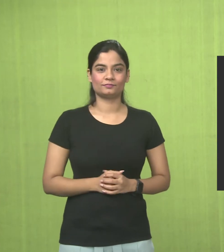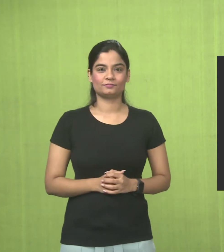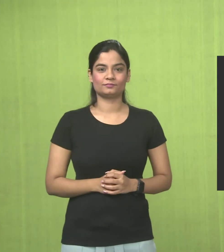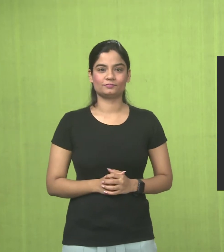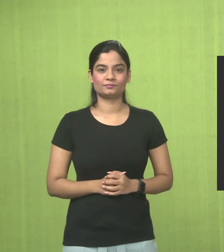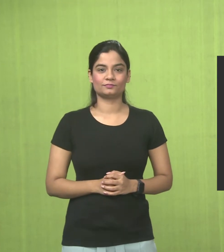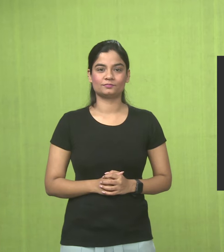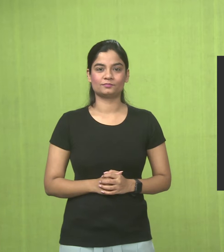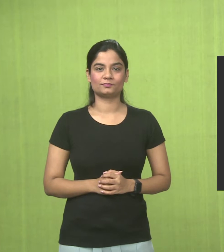at it.